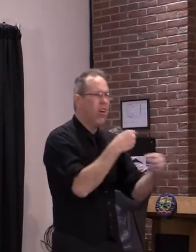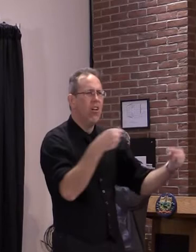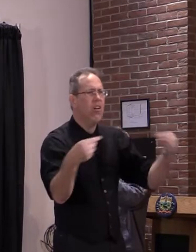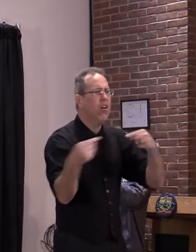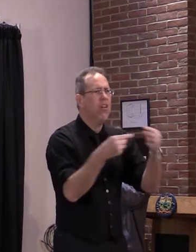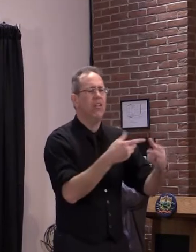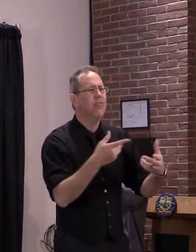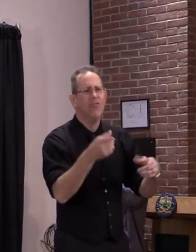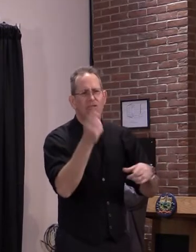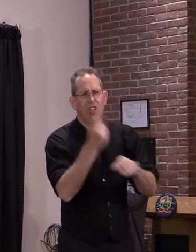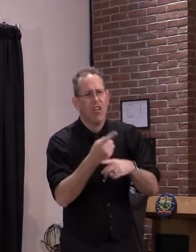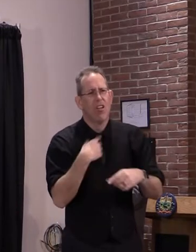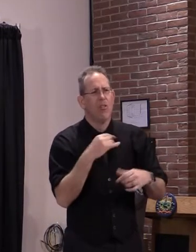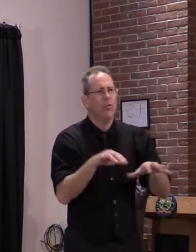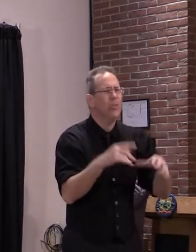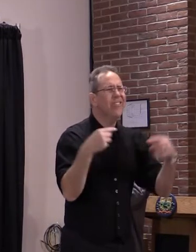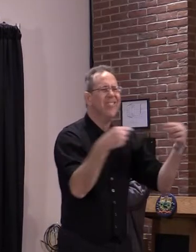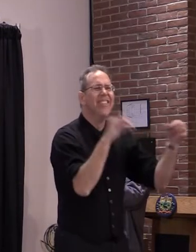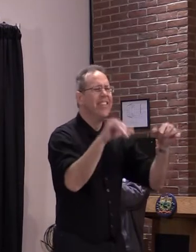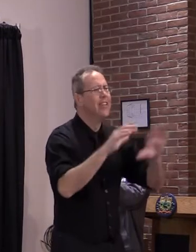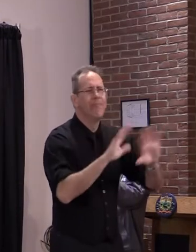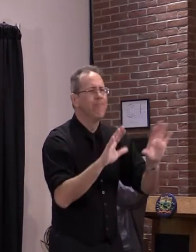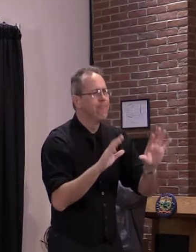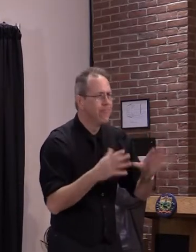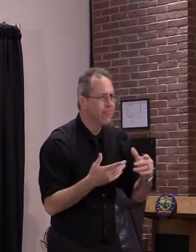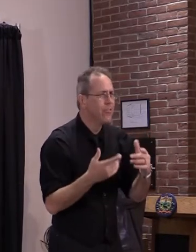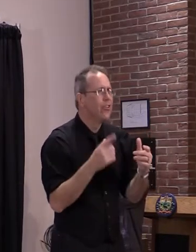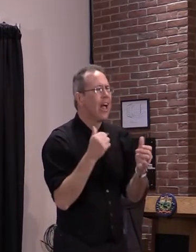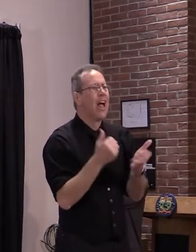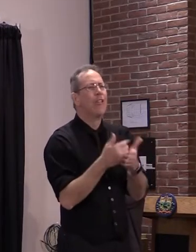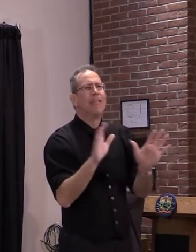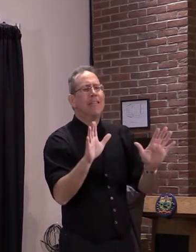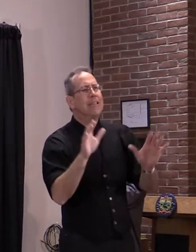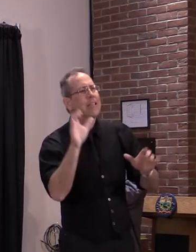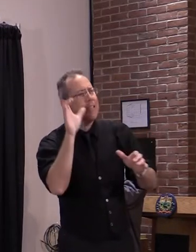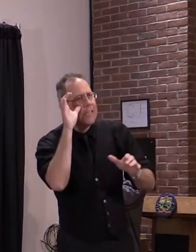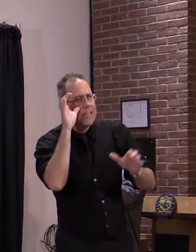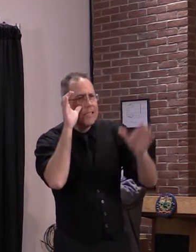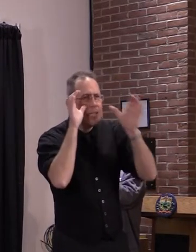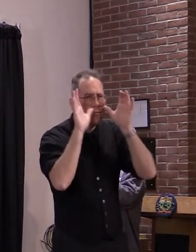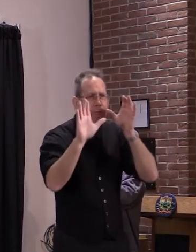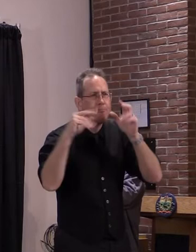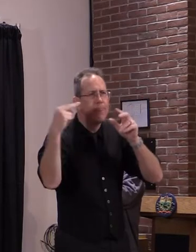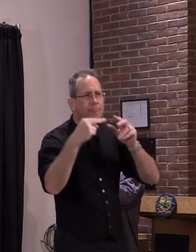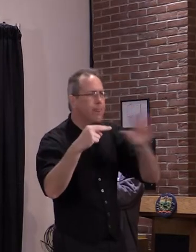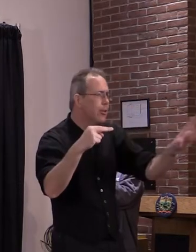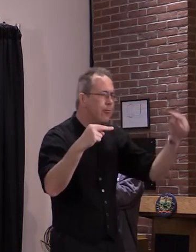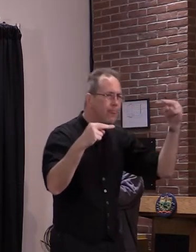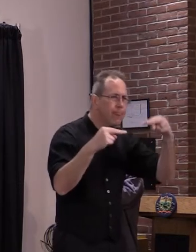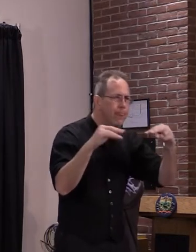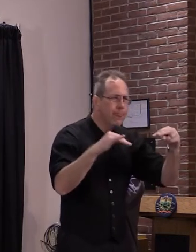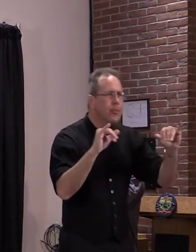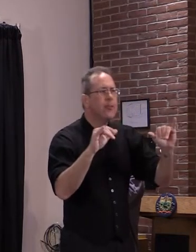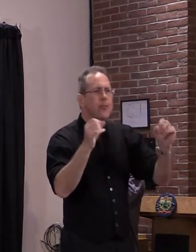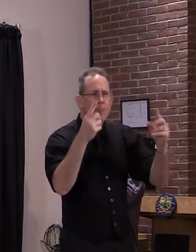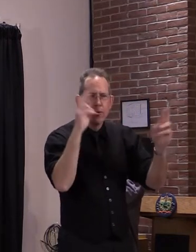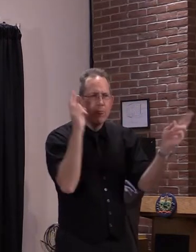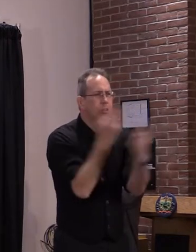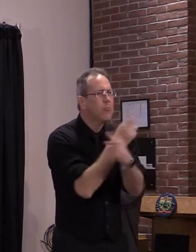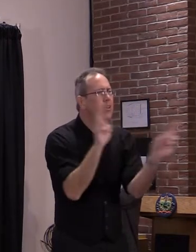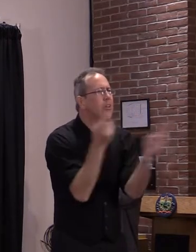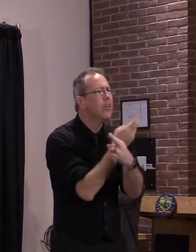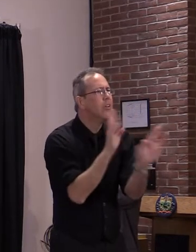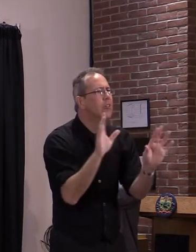sort of navigate those waters and try to be understanding of people who aren't on the same side of the fence as us. We also need